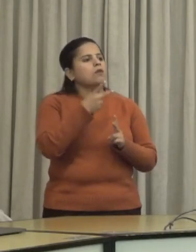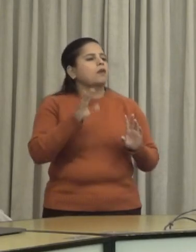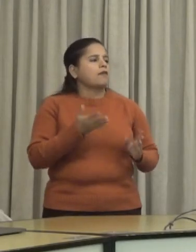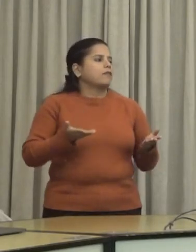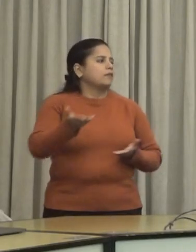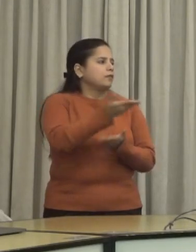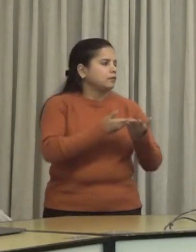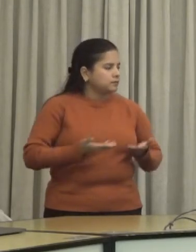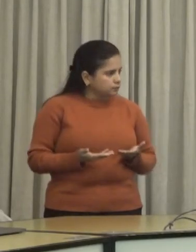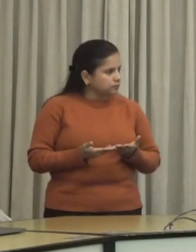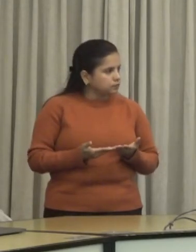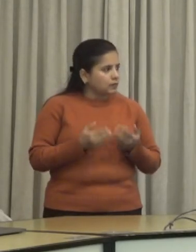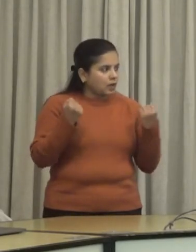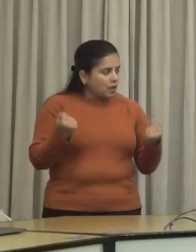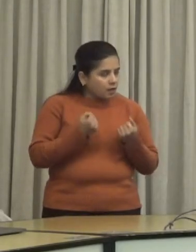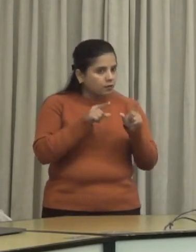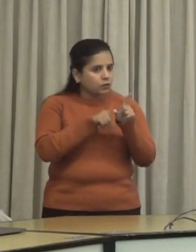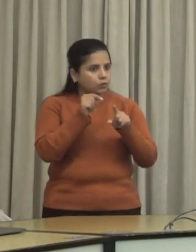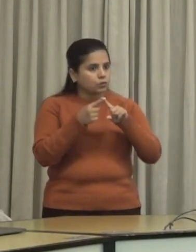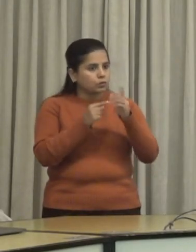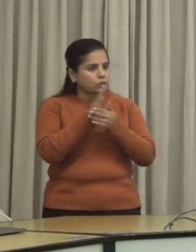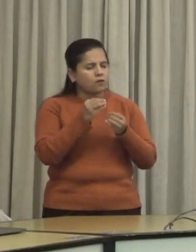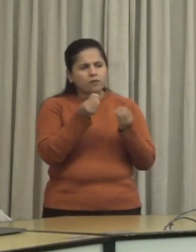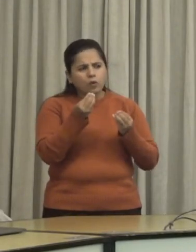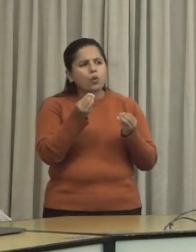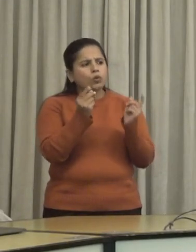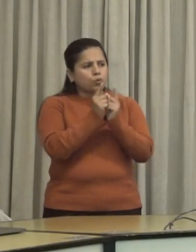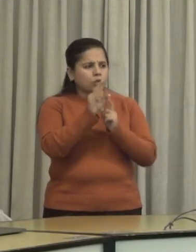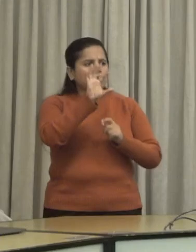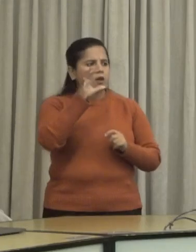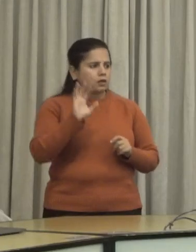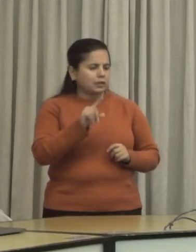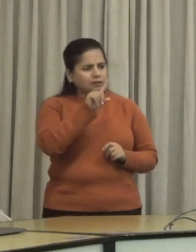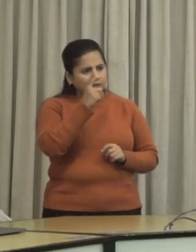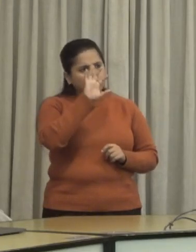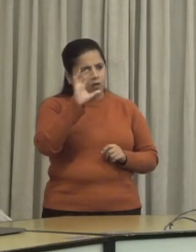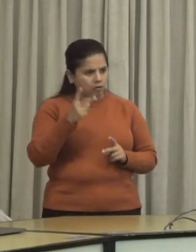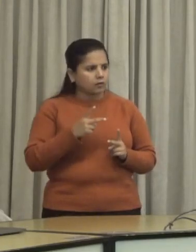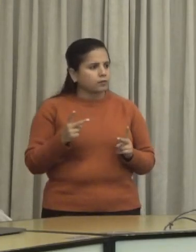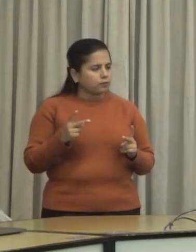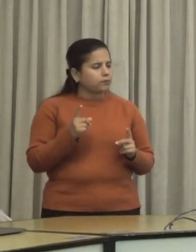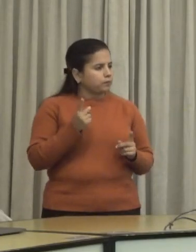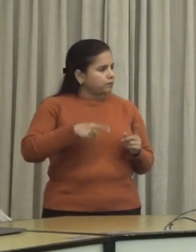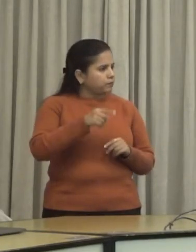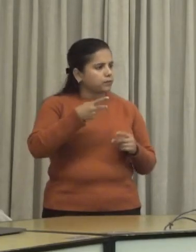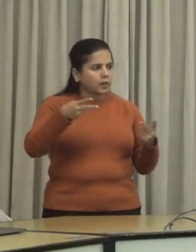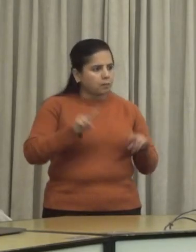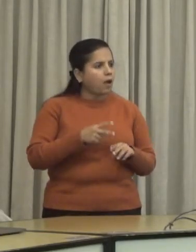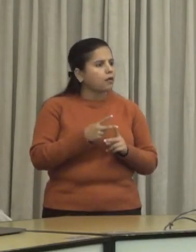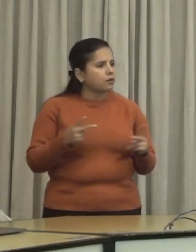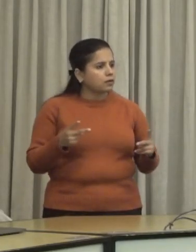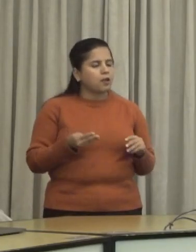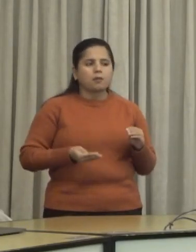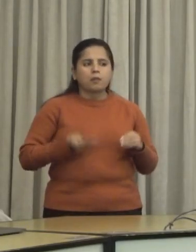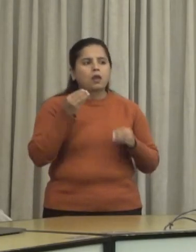have. Now, active euthanasia, very few countries are having in the world, 17 countries, but then withdrawal, withholding,